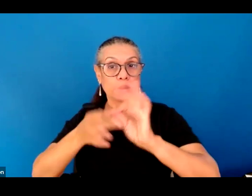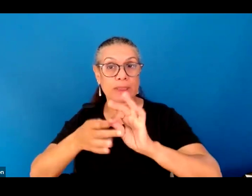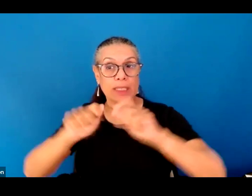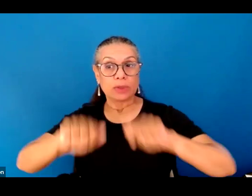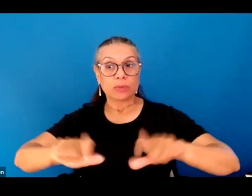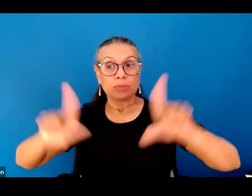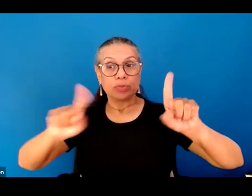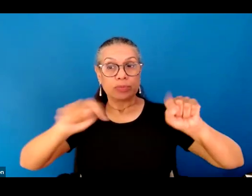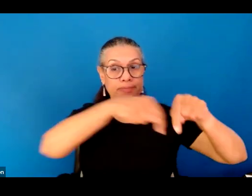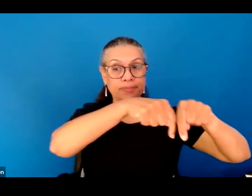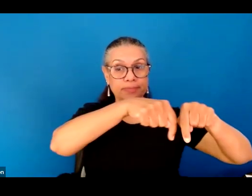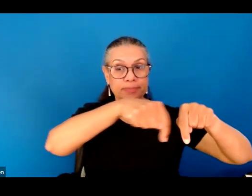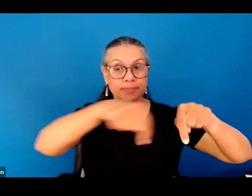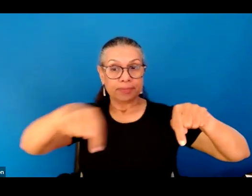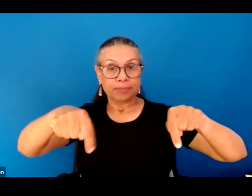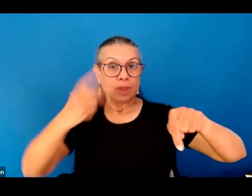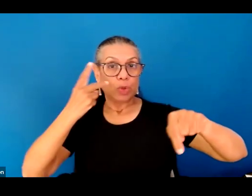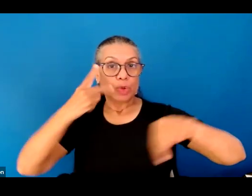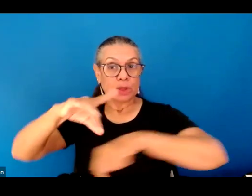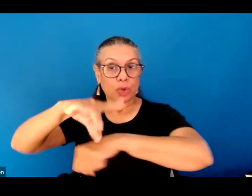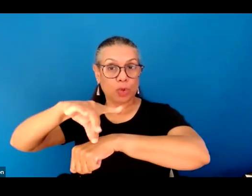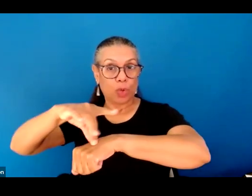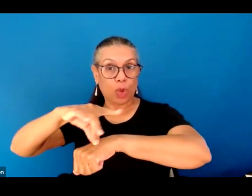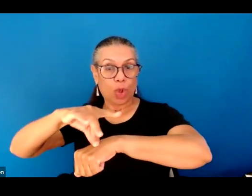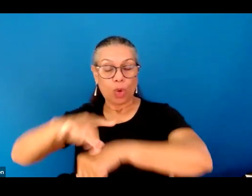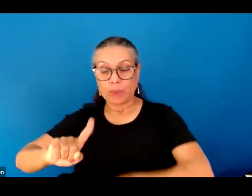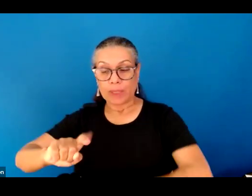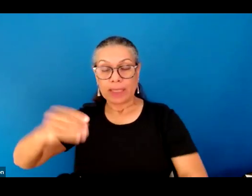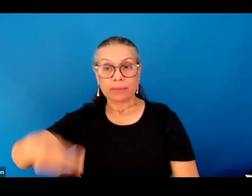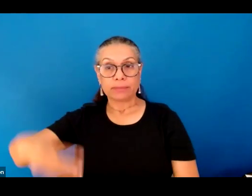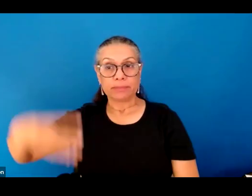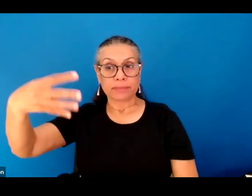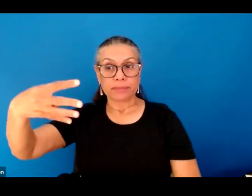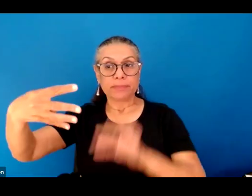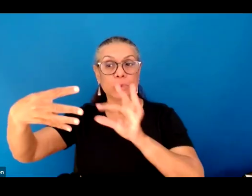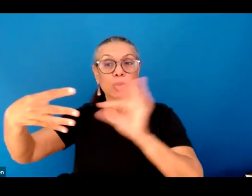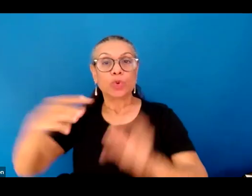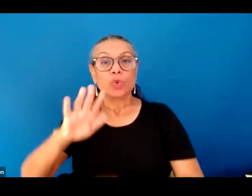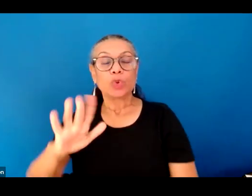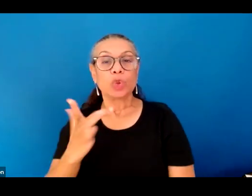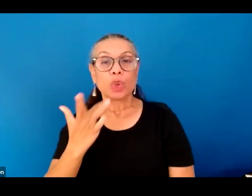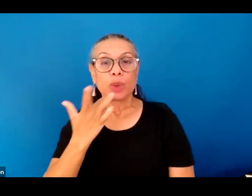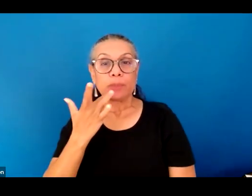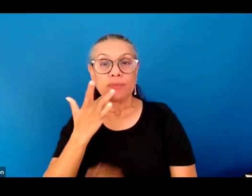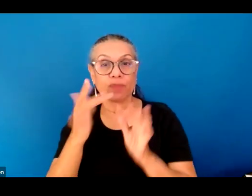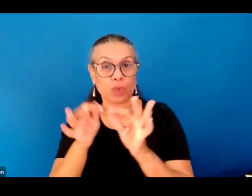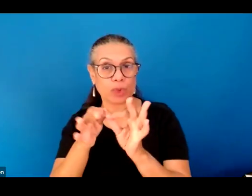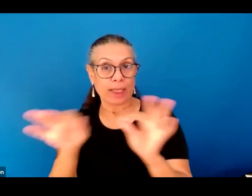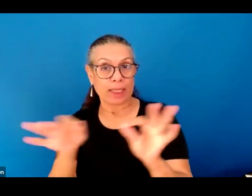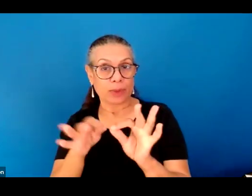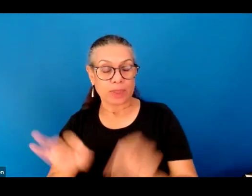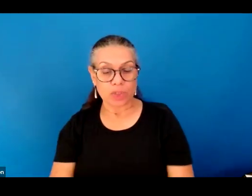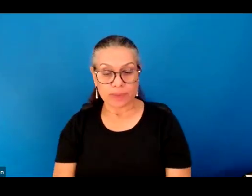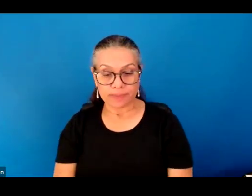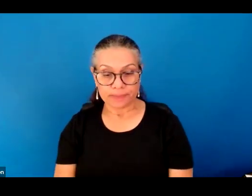been activated. Zoom participants should click the globe icon at the bottom of your screen to select